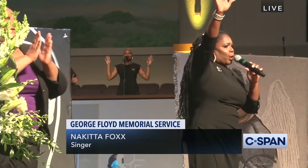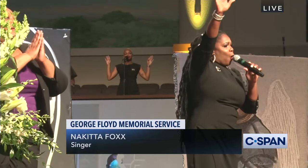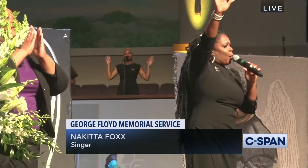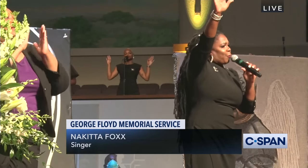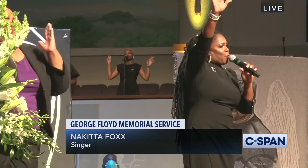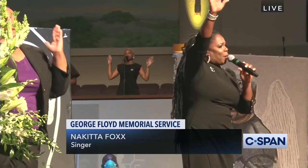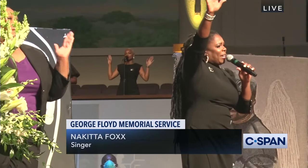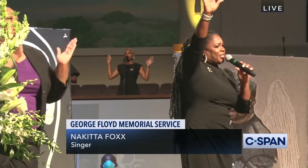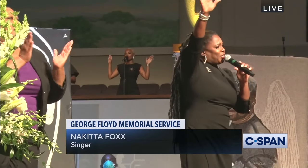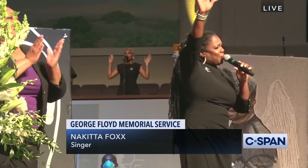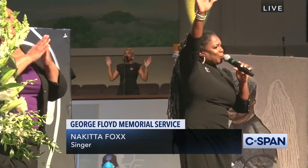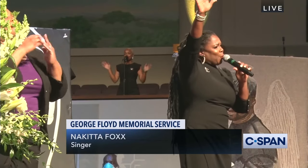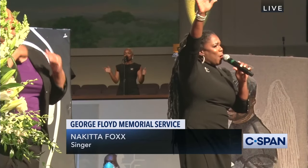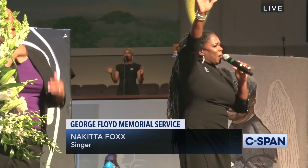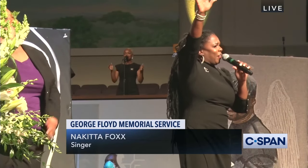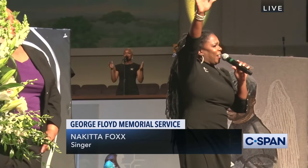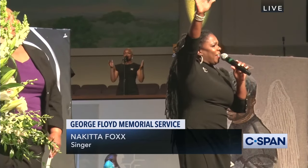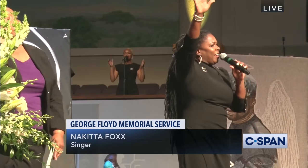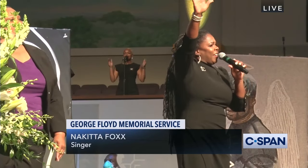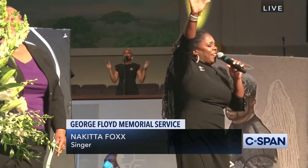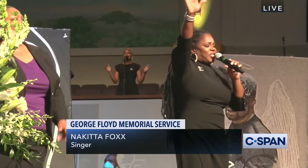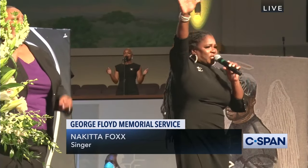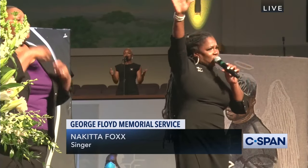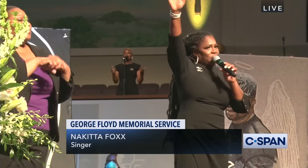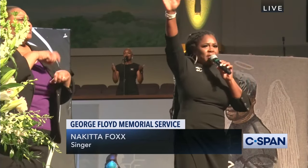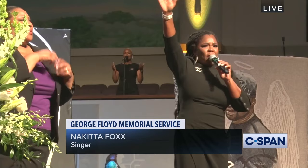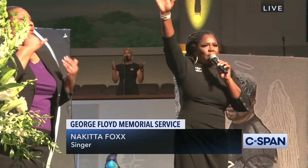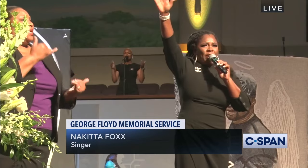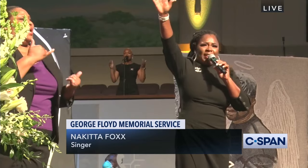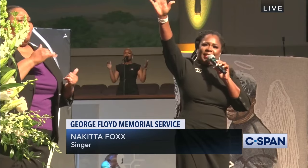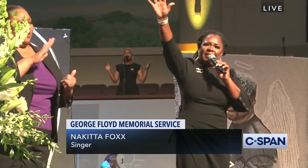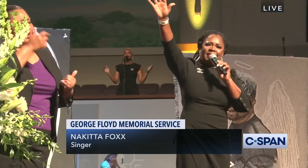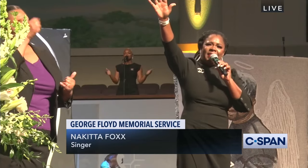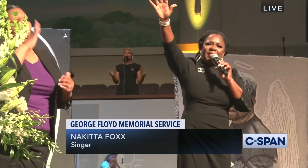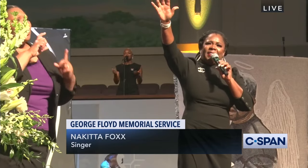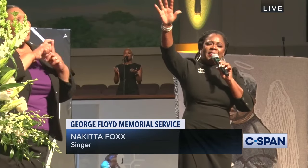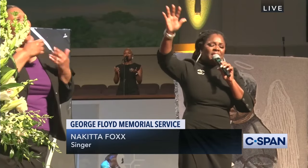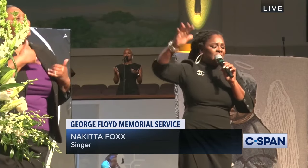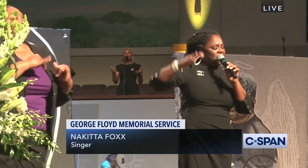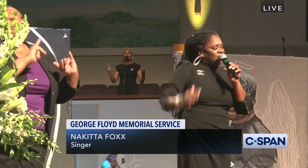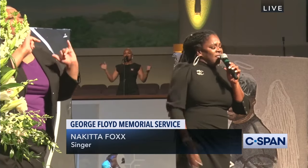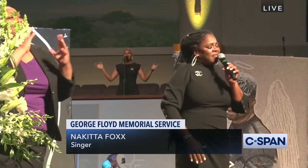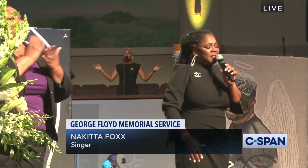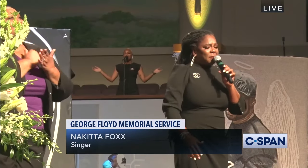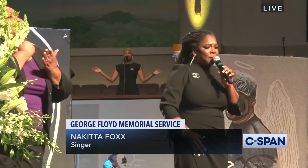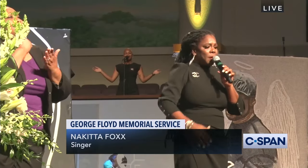I know what we're going through, but he still is worthy. He still deserve it.